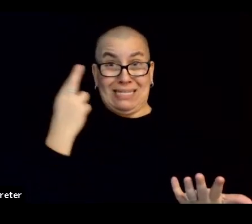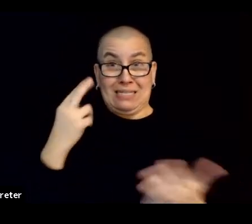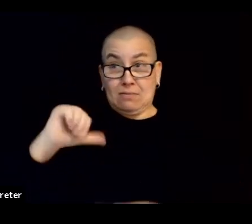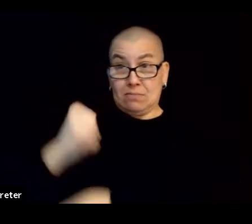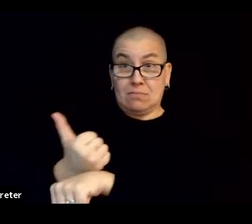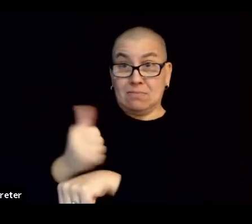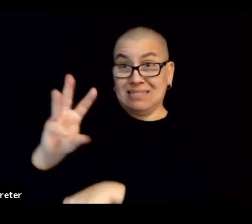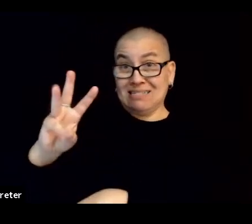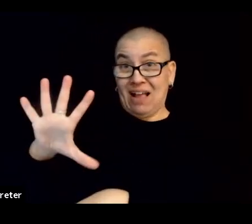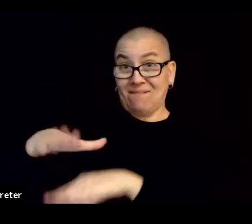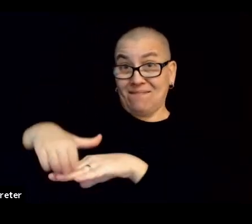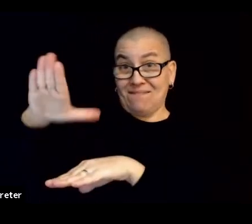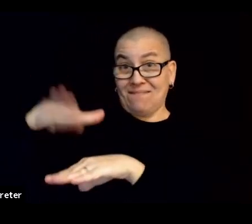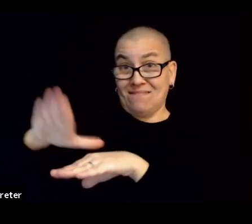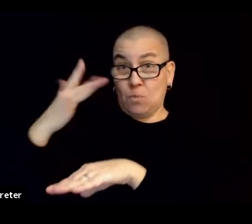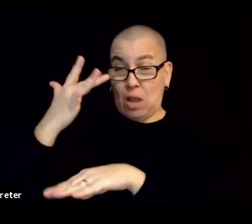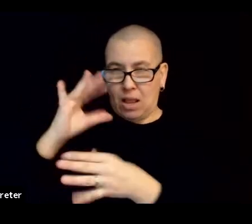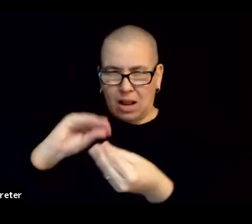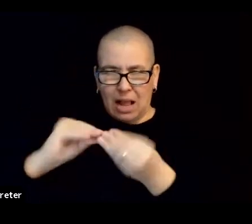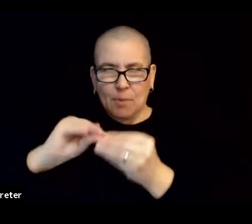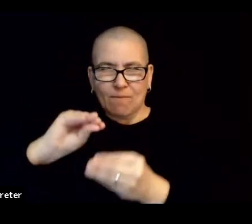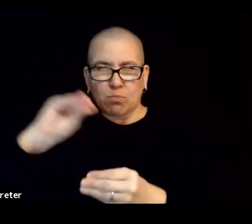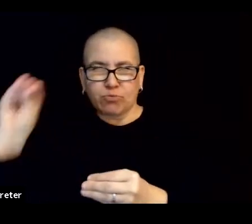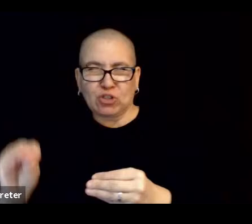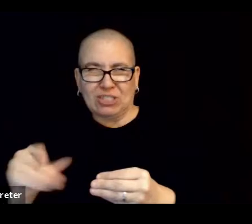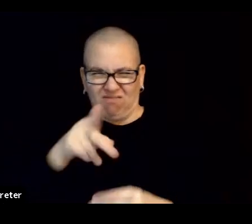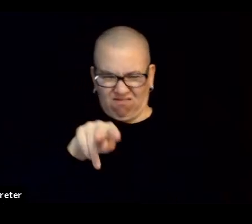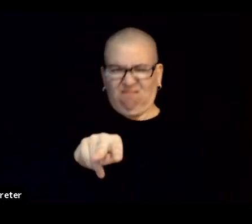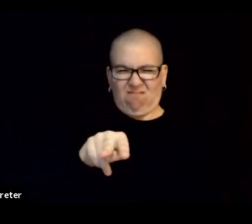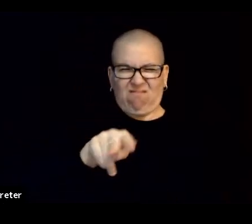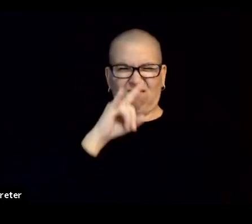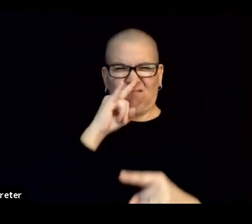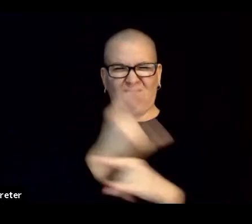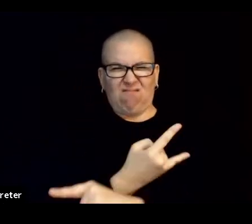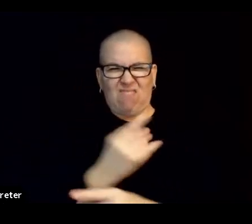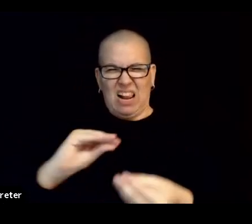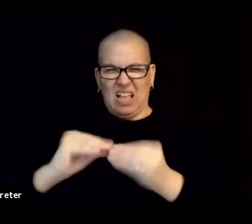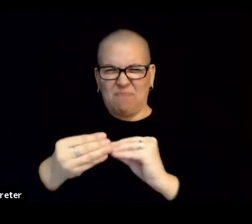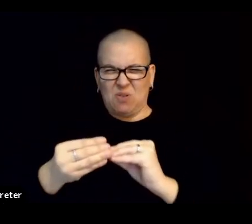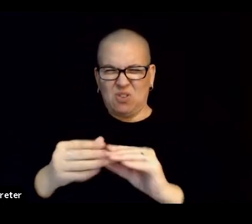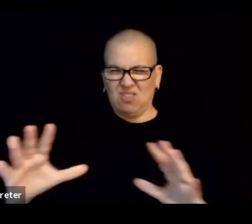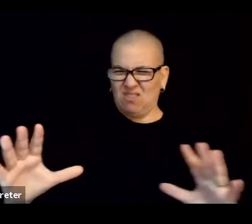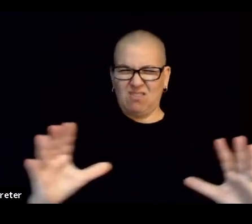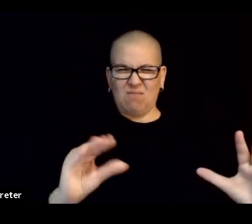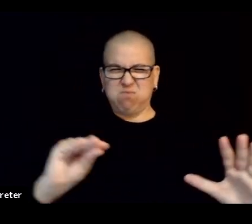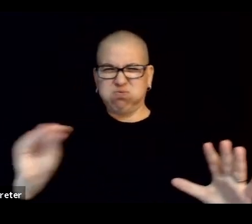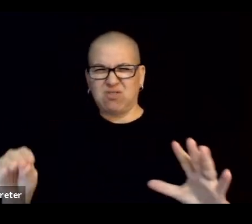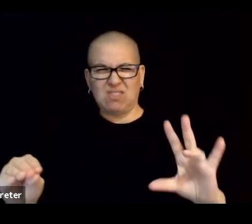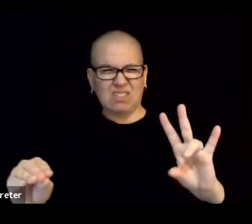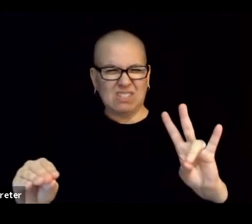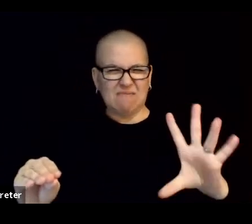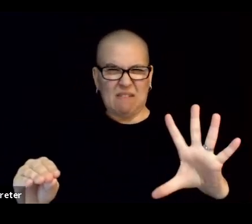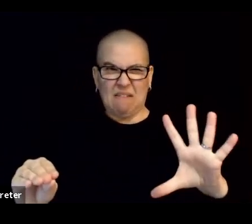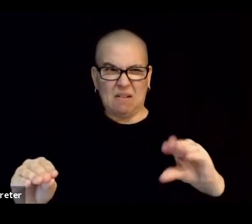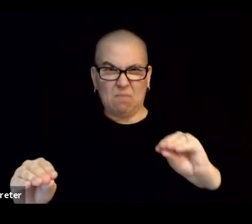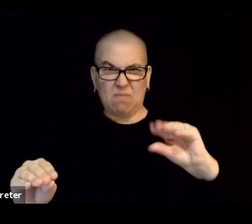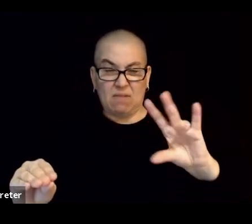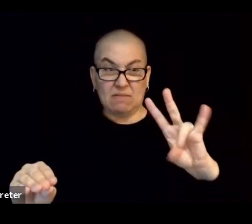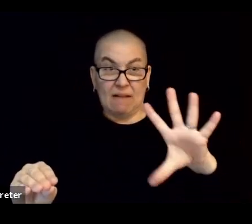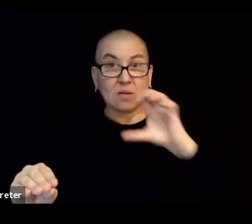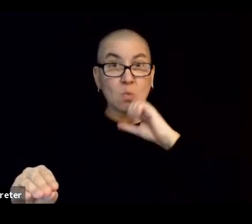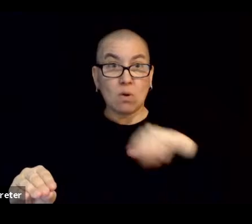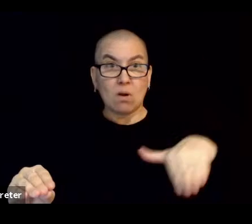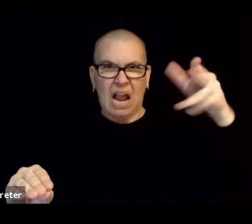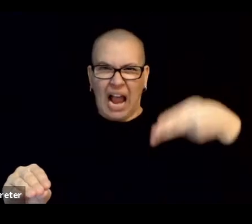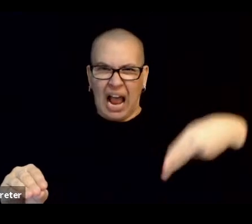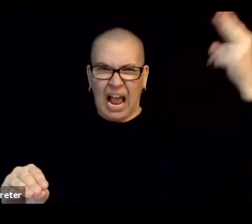and 74. So, Jan, I don't know if you want to comment on this. This is a very robust debate, if you will, amongst people across the